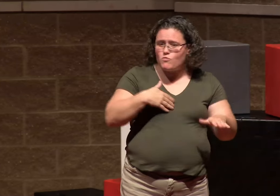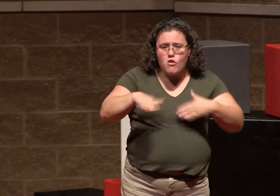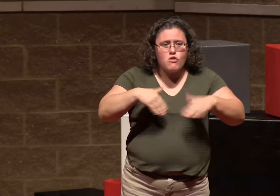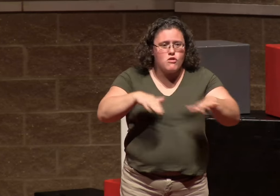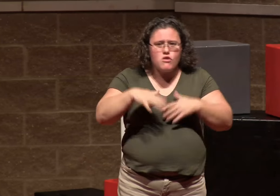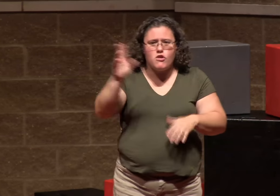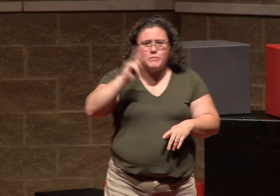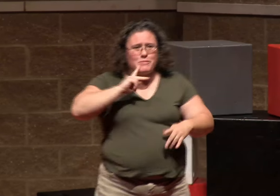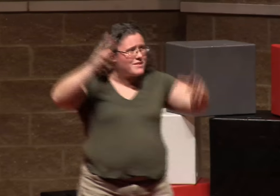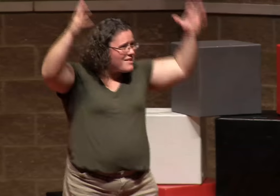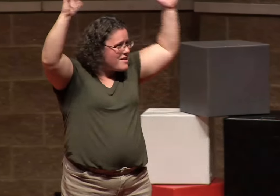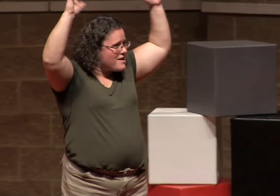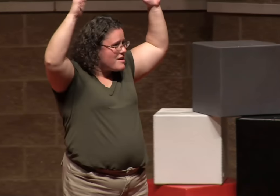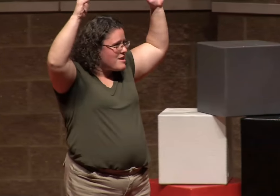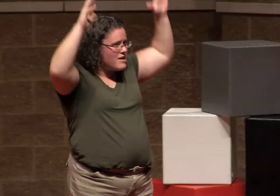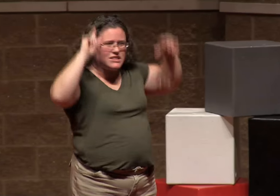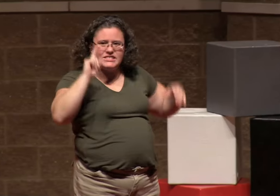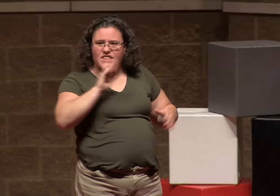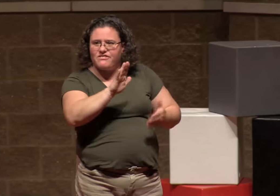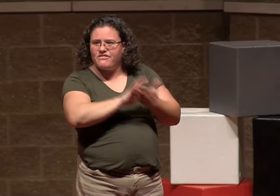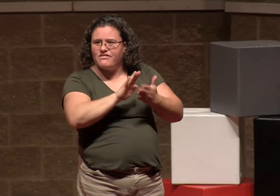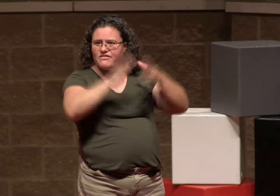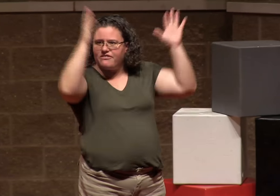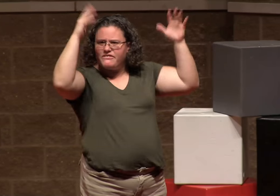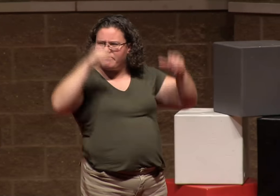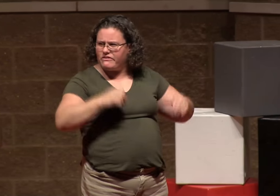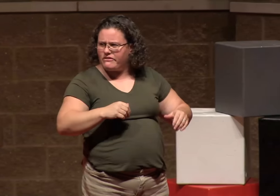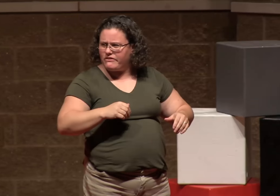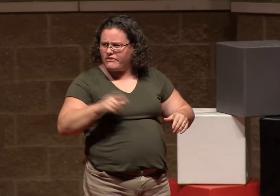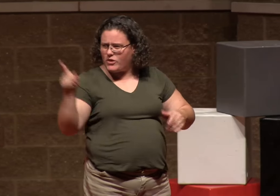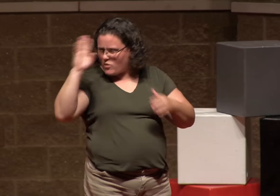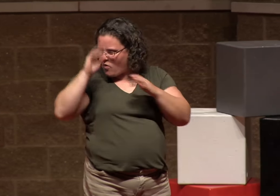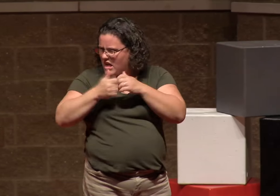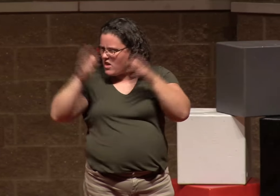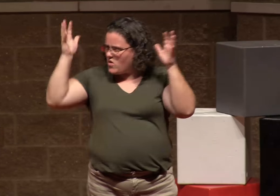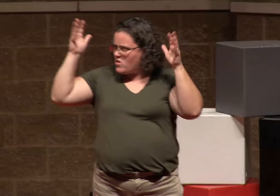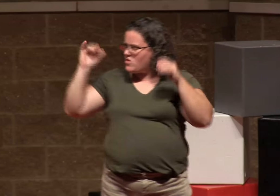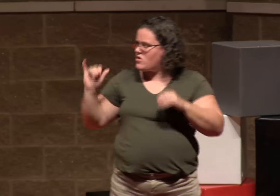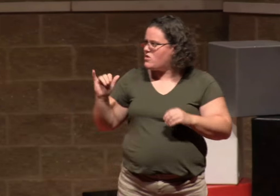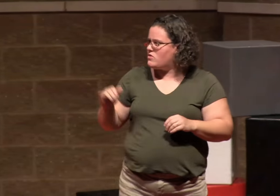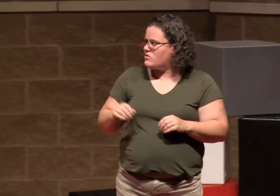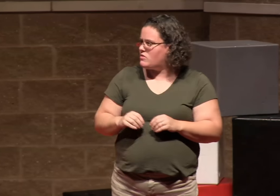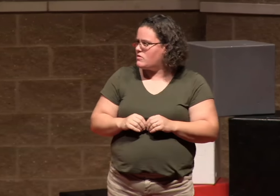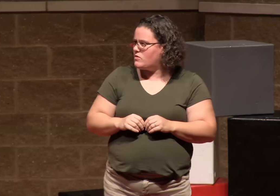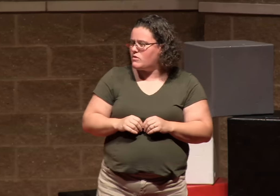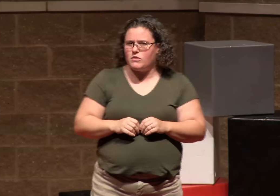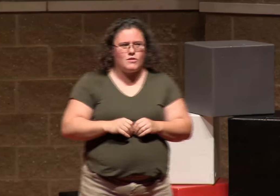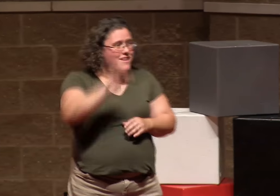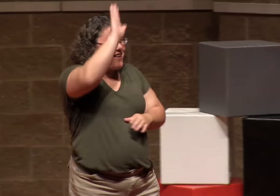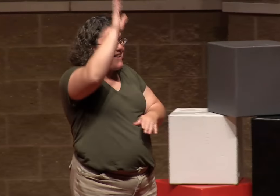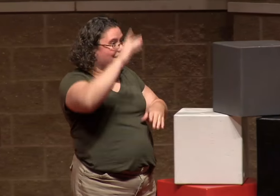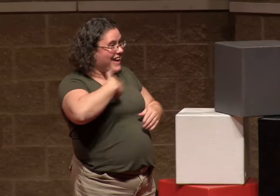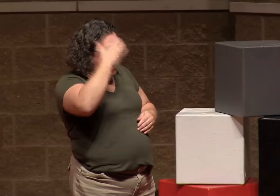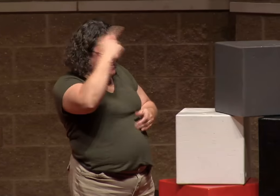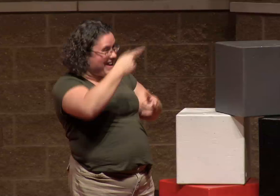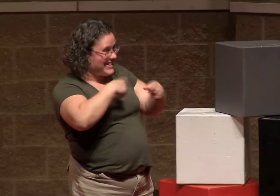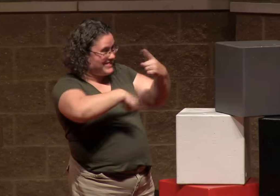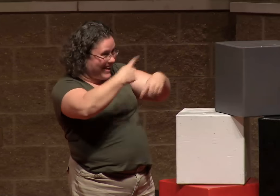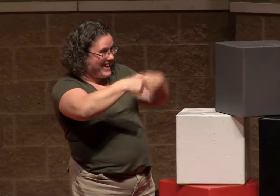and this popcorn parade, we would see people, that sign right there is applaud, that's sign language, and we noticed that people were